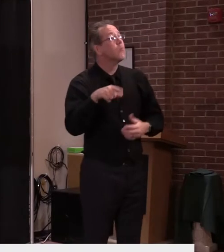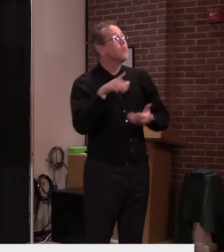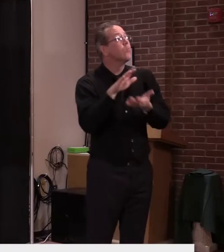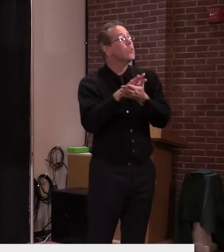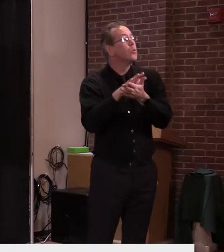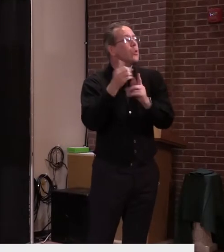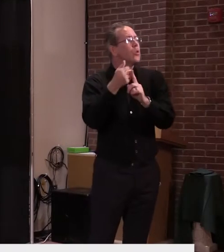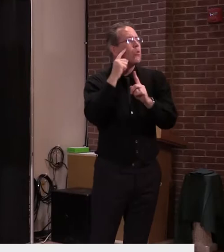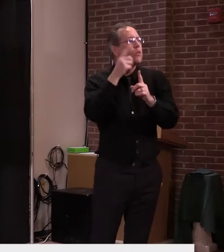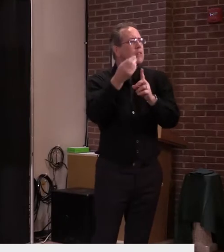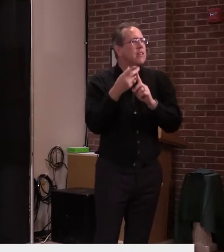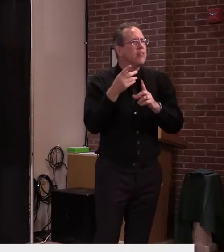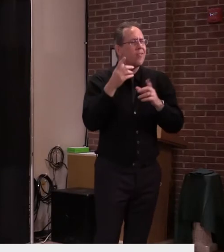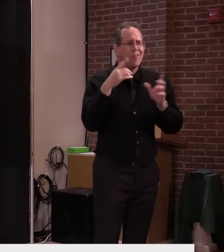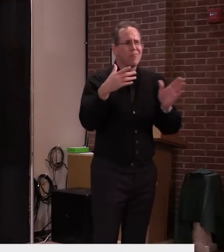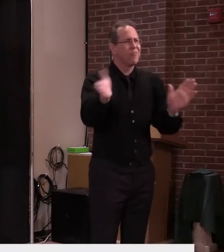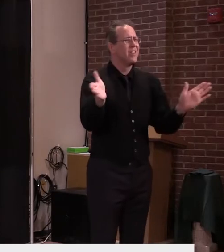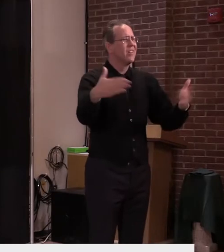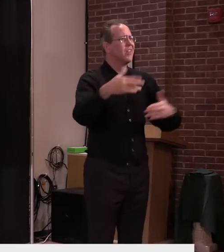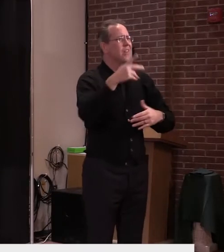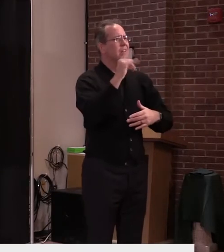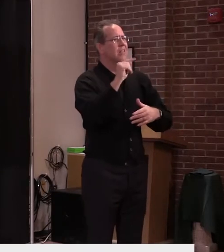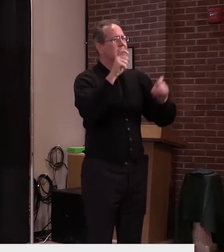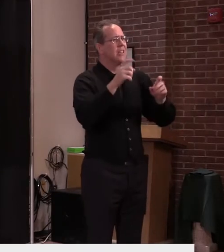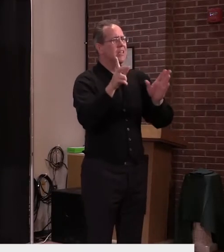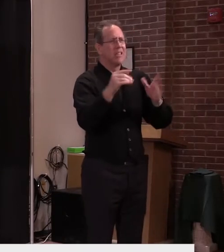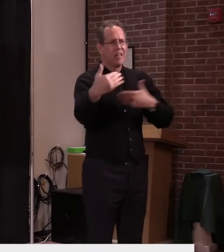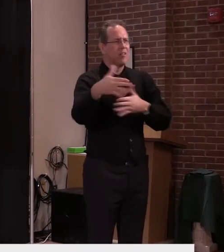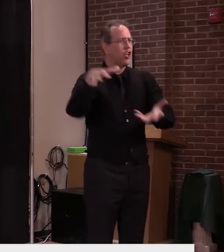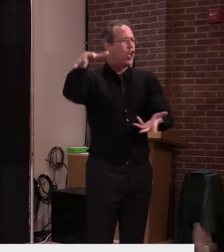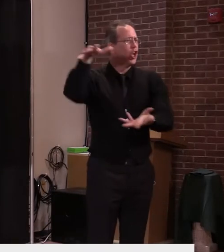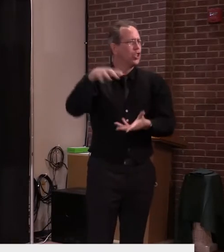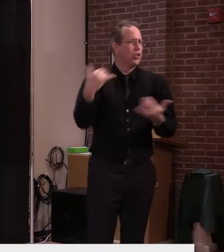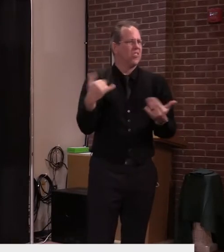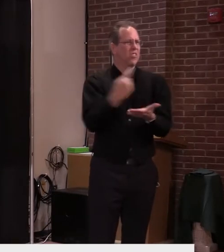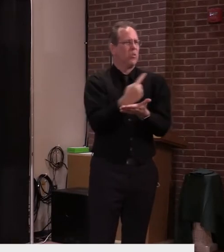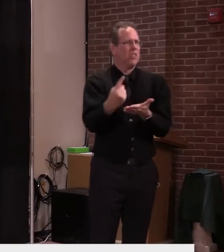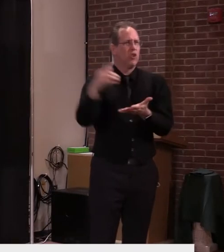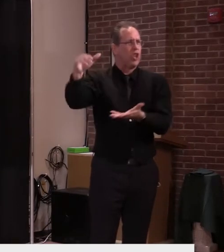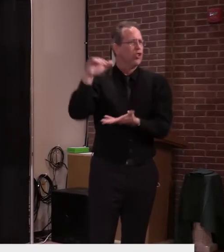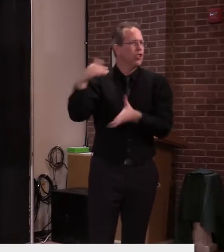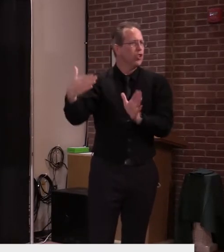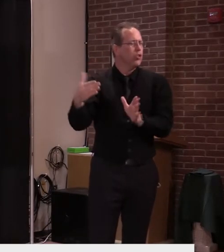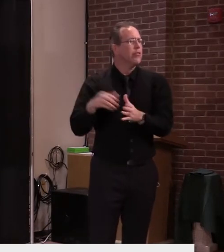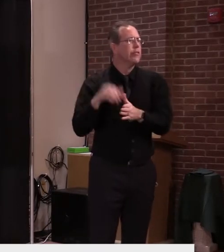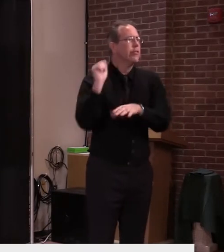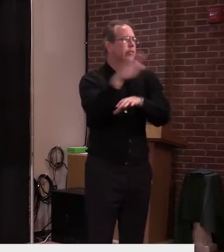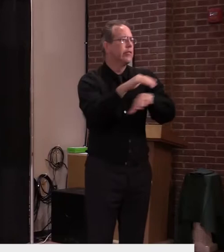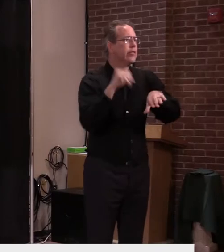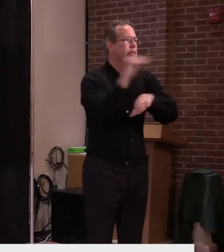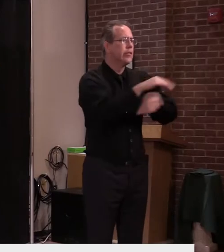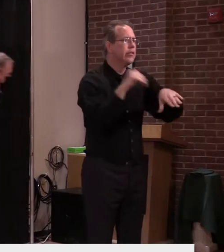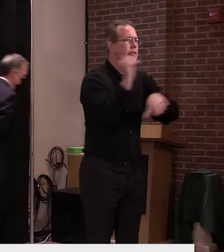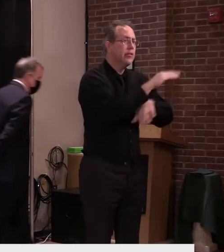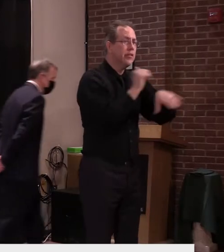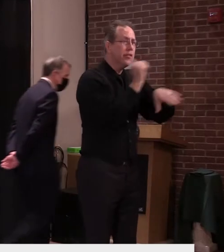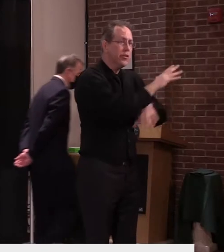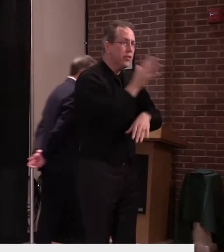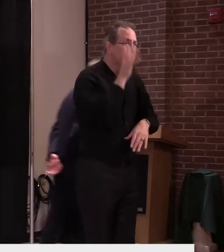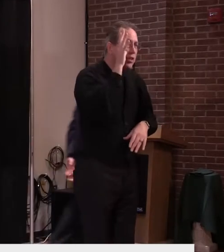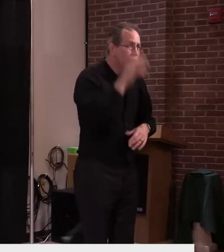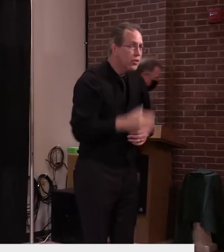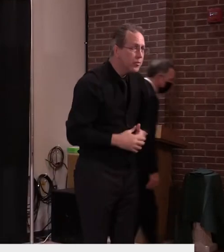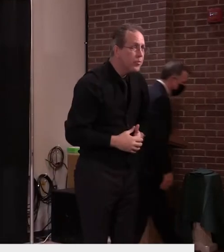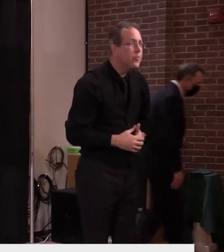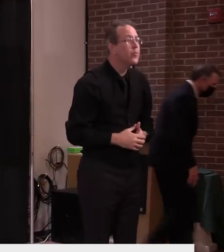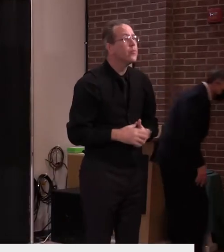week. So earlier today, we put out an advisory to superintendents and independent school heads and COVID